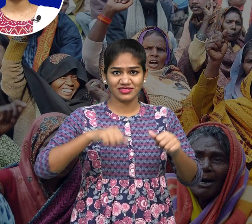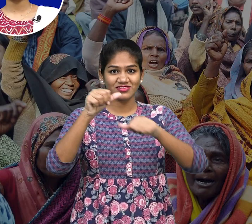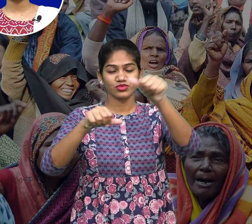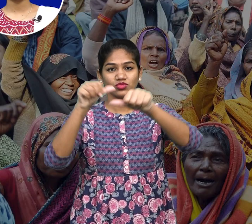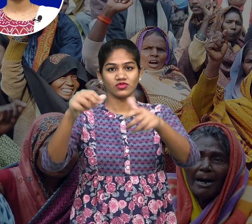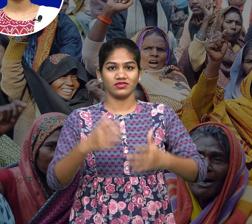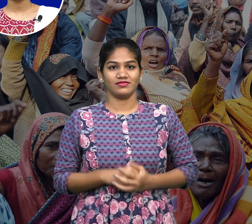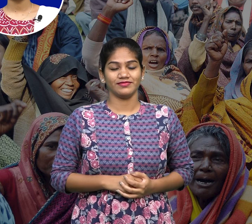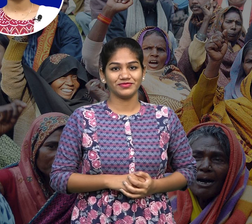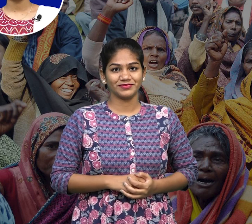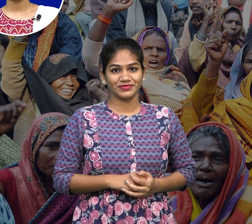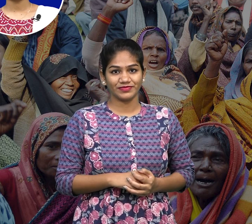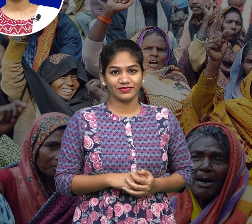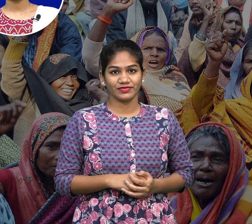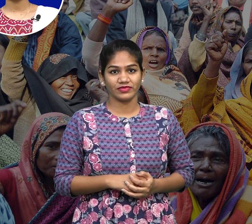processes.